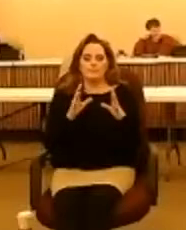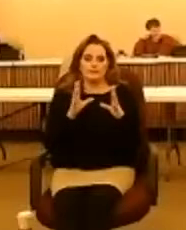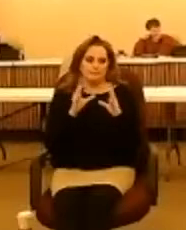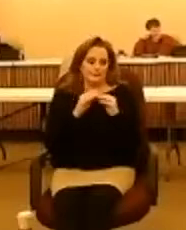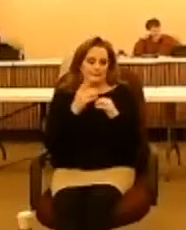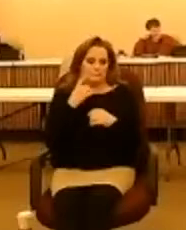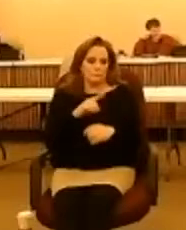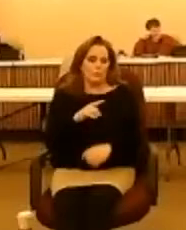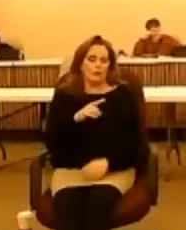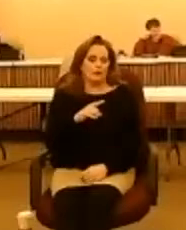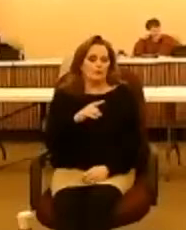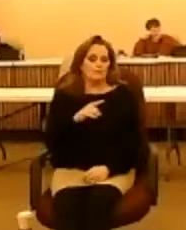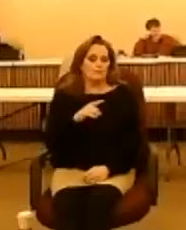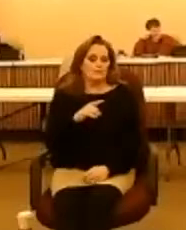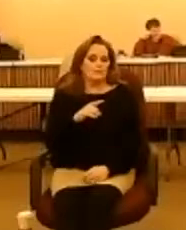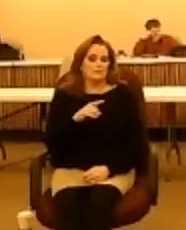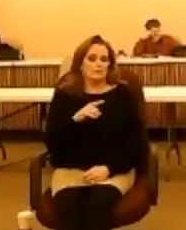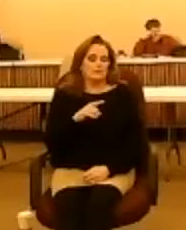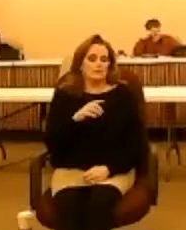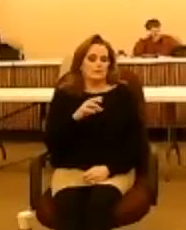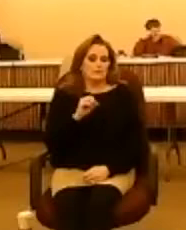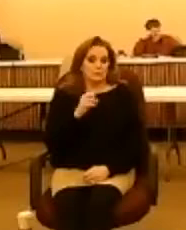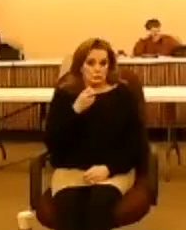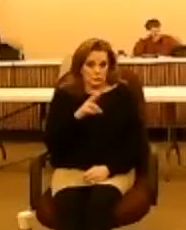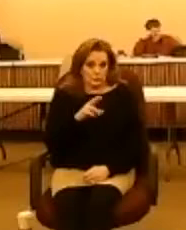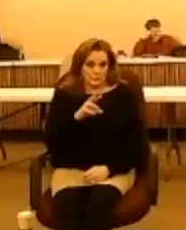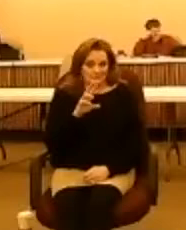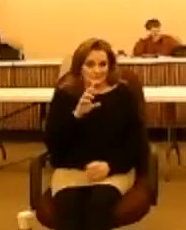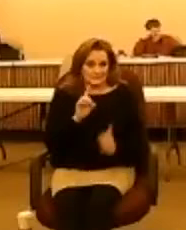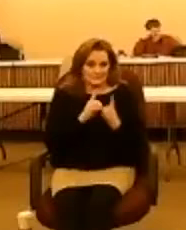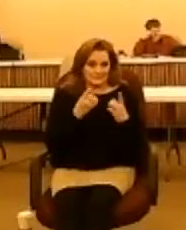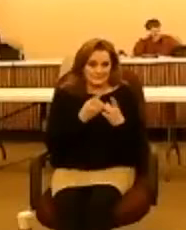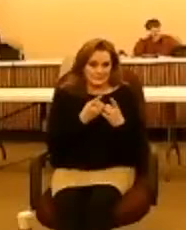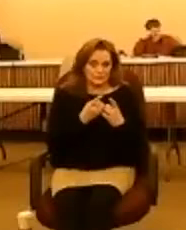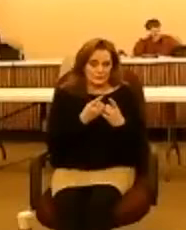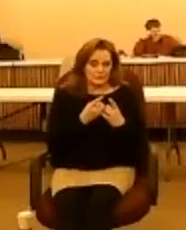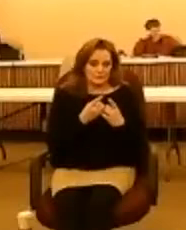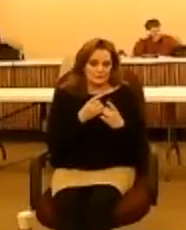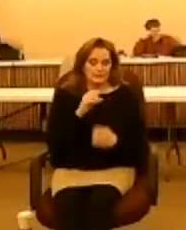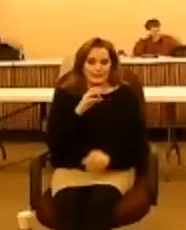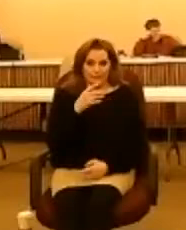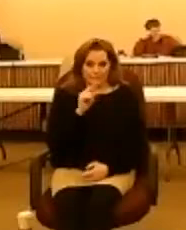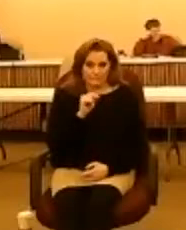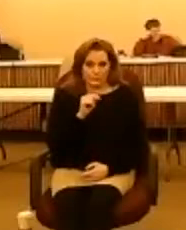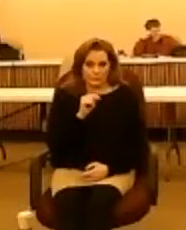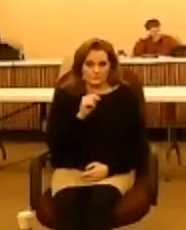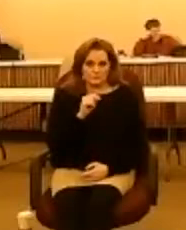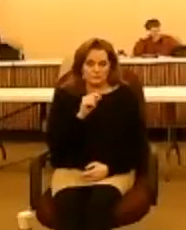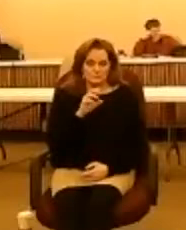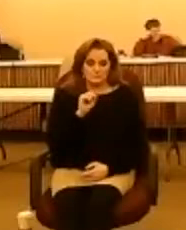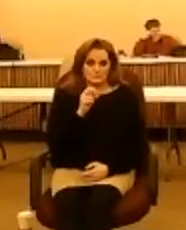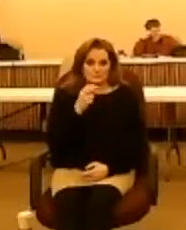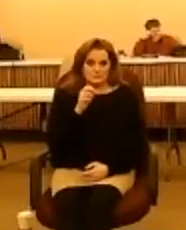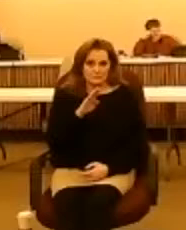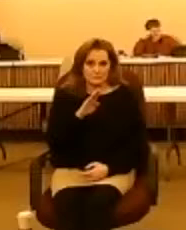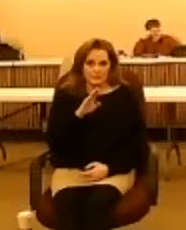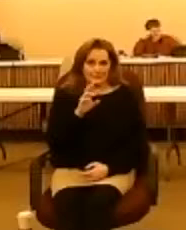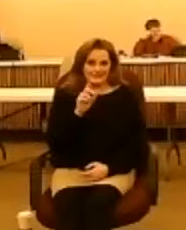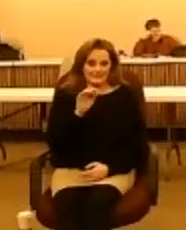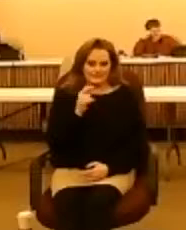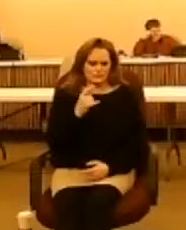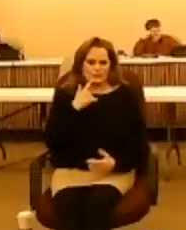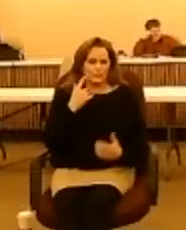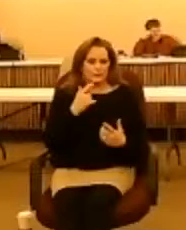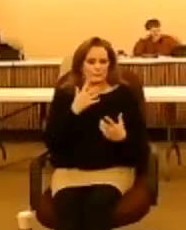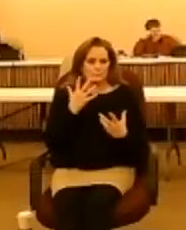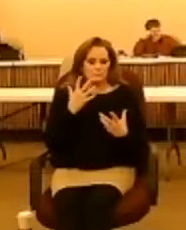for sewer districts in the Forest View subdivision. Will those all be joined together, or